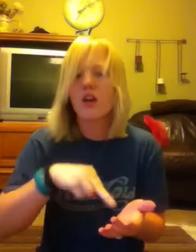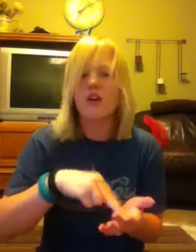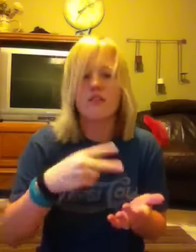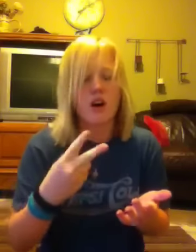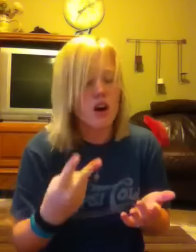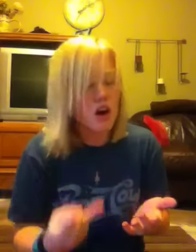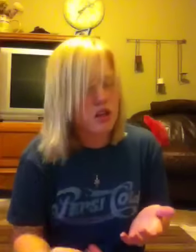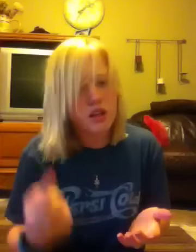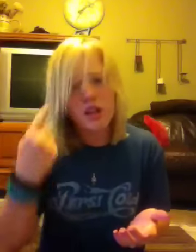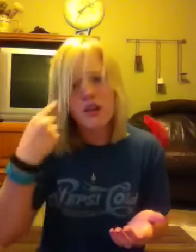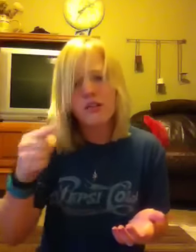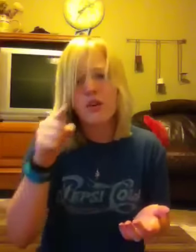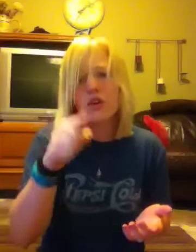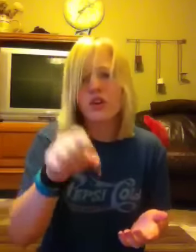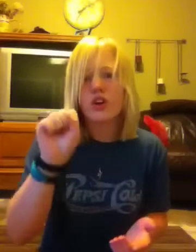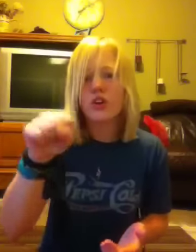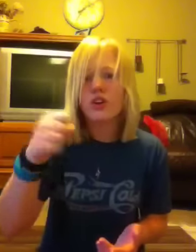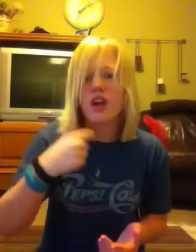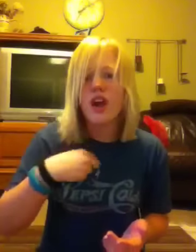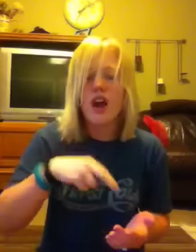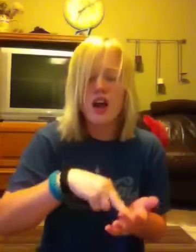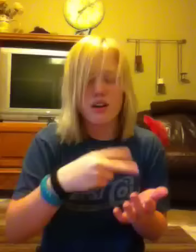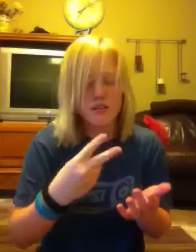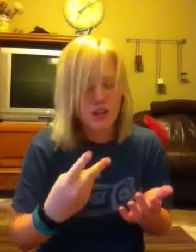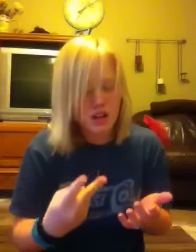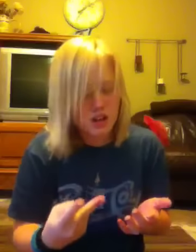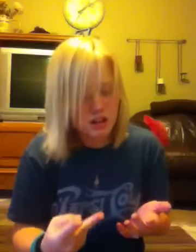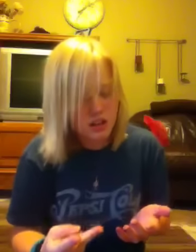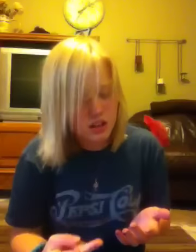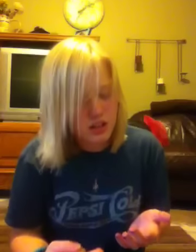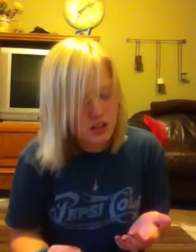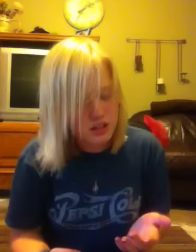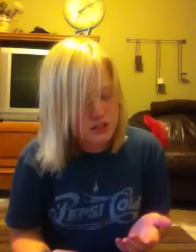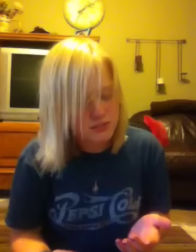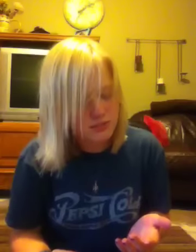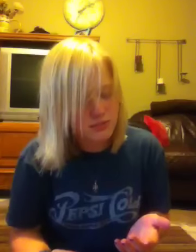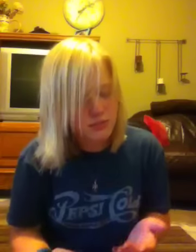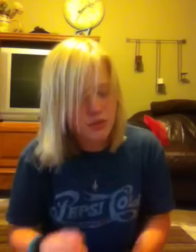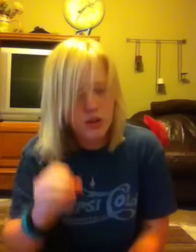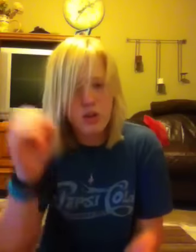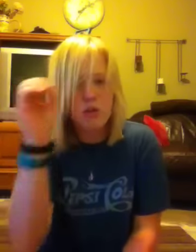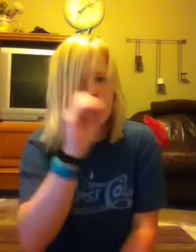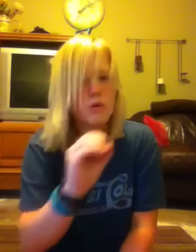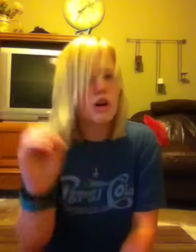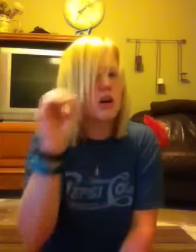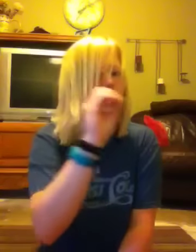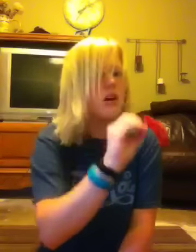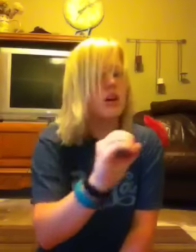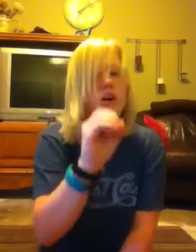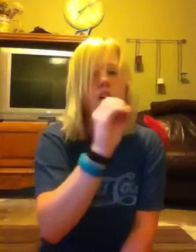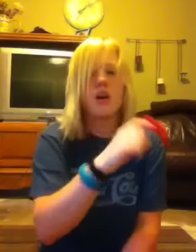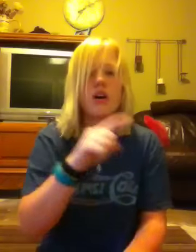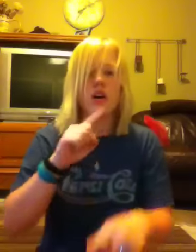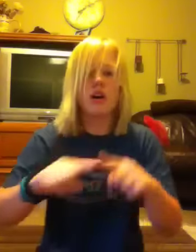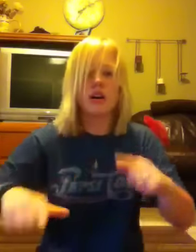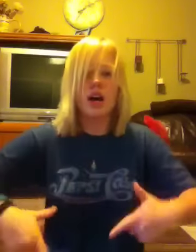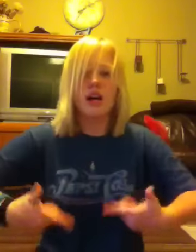falling for you, yeah, I'm falling, I, I, I believe